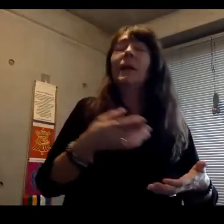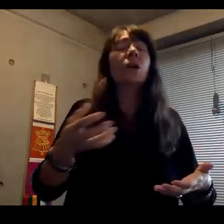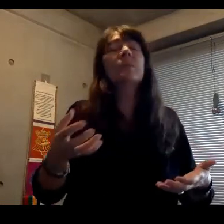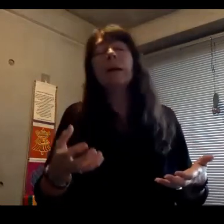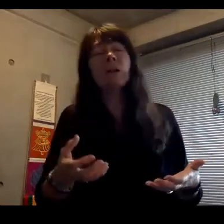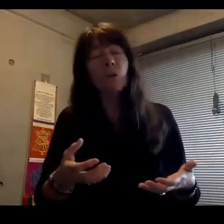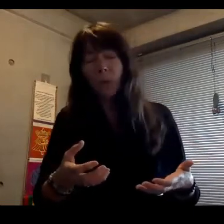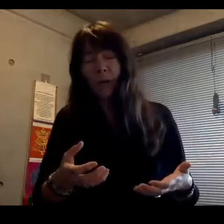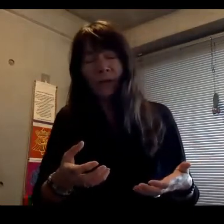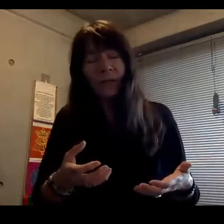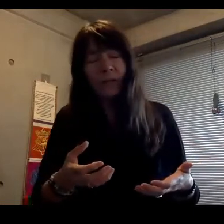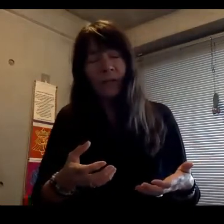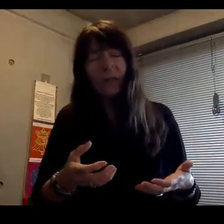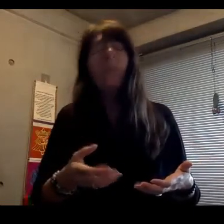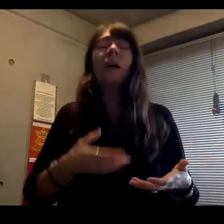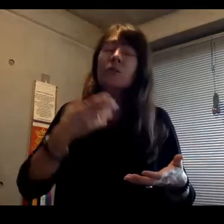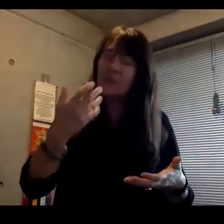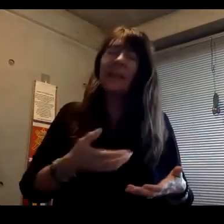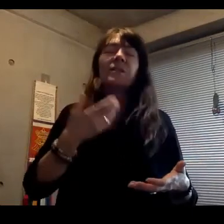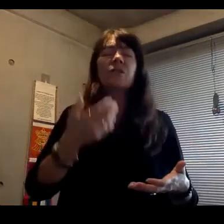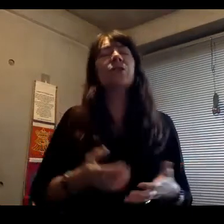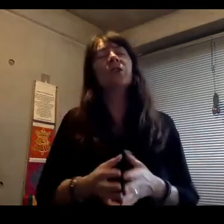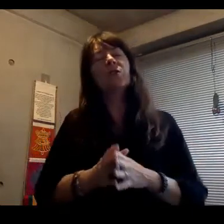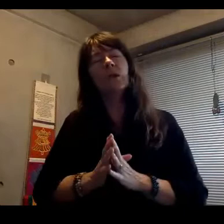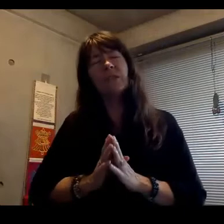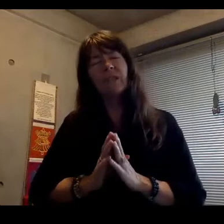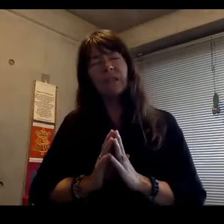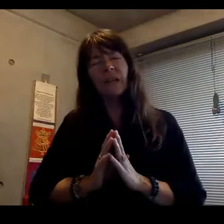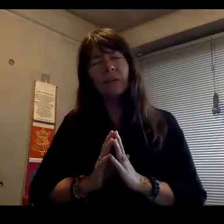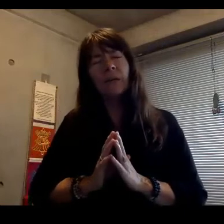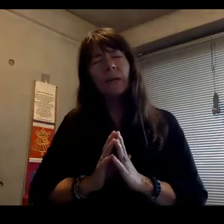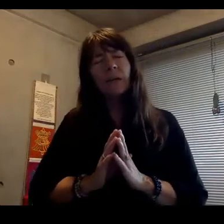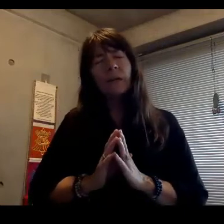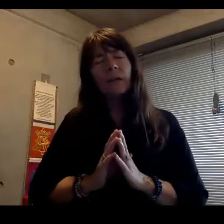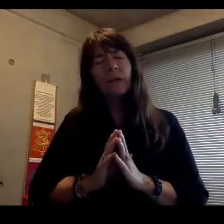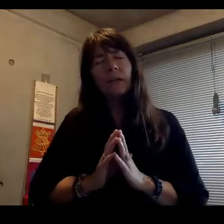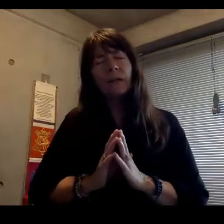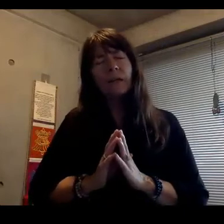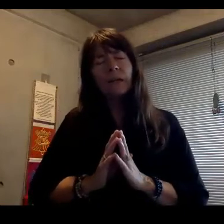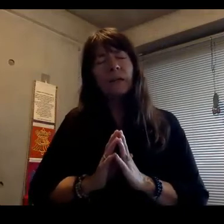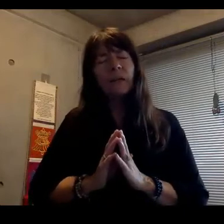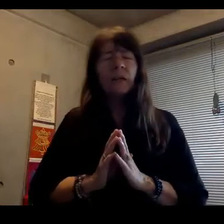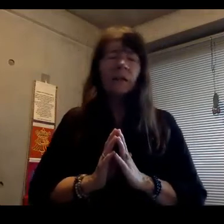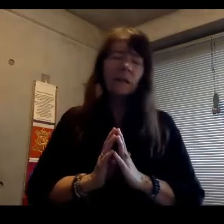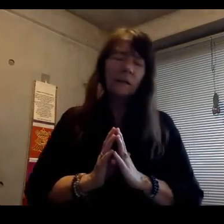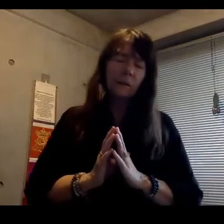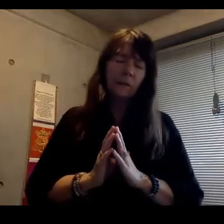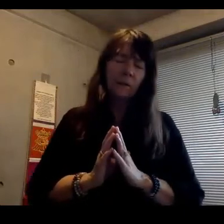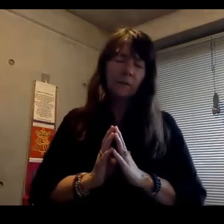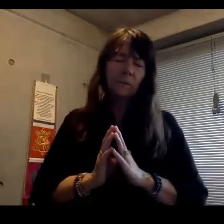And they are not better or worse. That is just their choice this time. Okay.